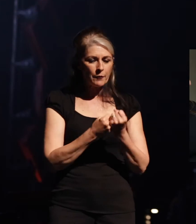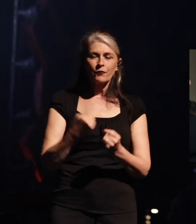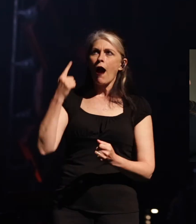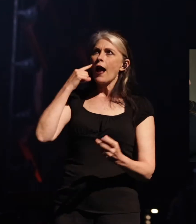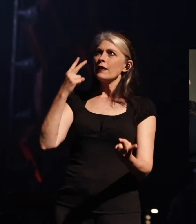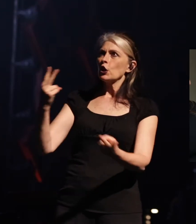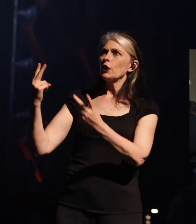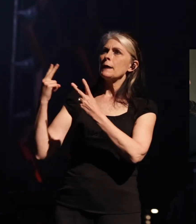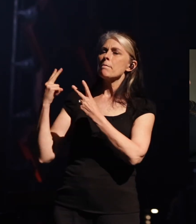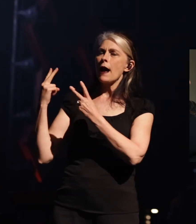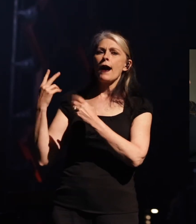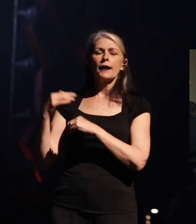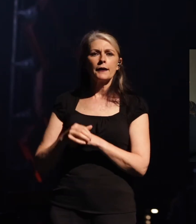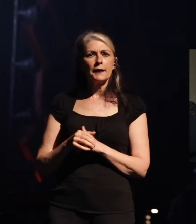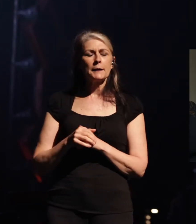it,